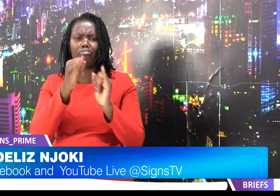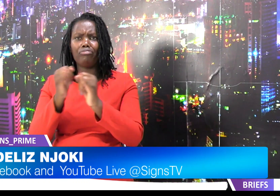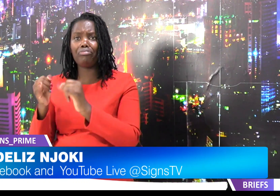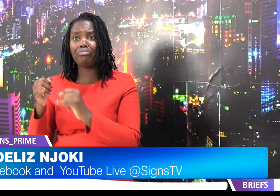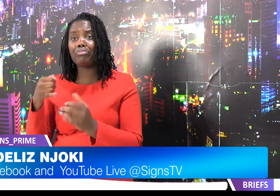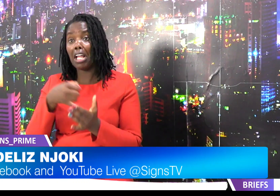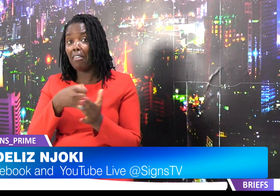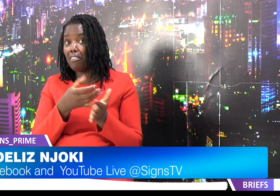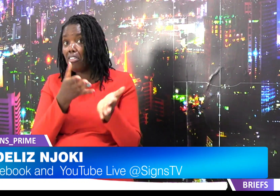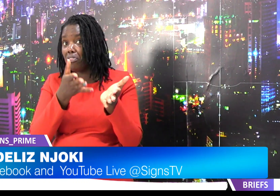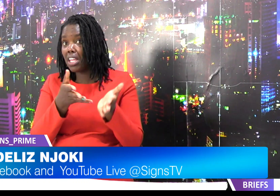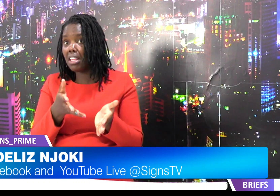Portland sales.